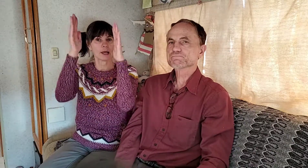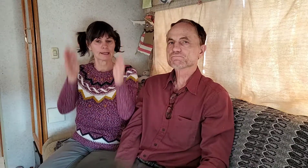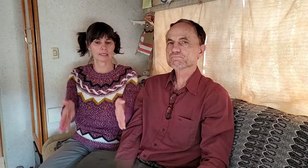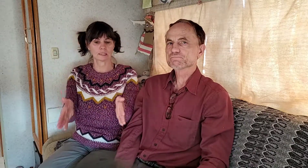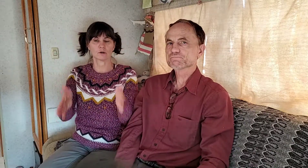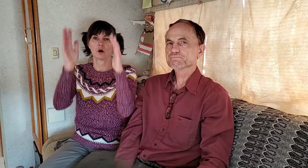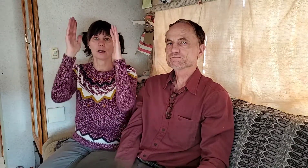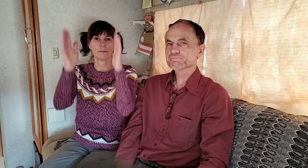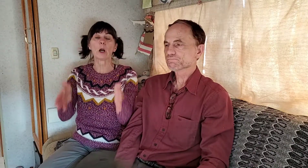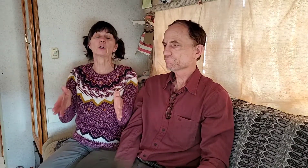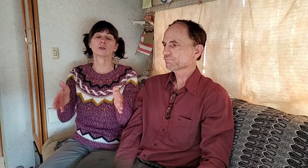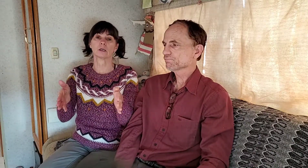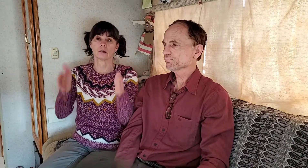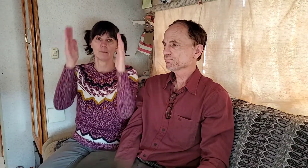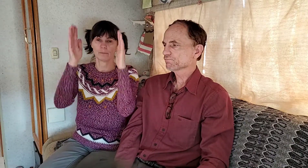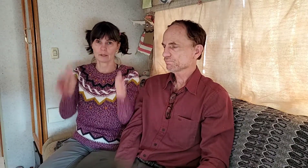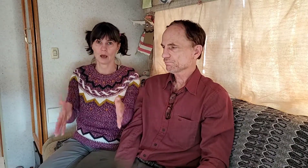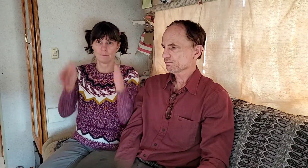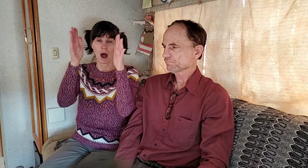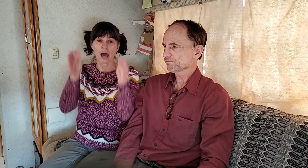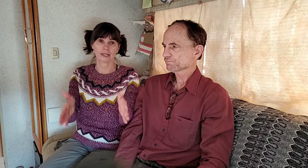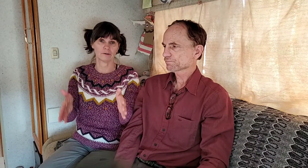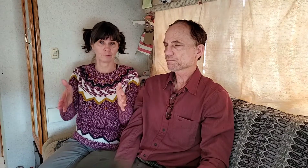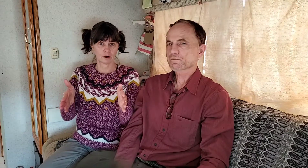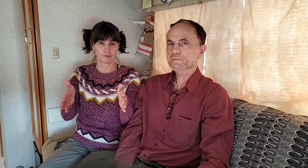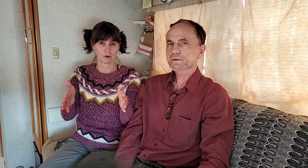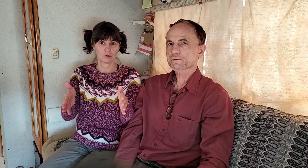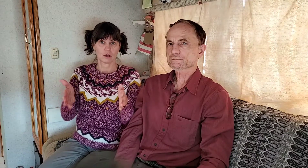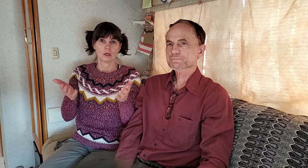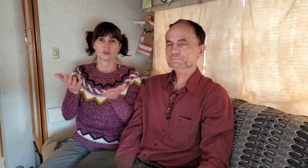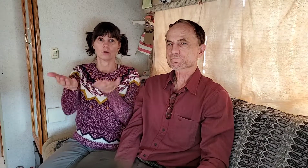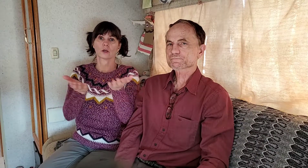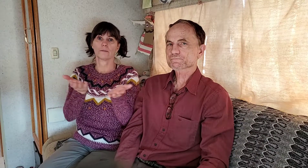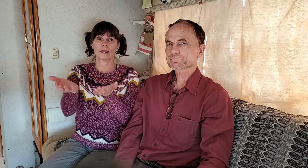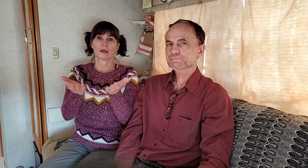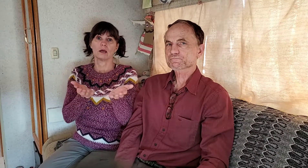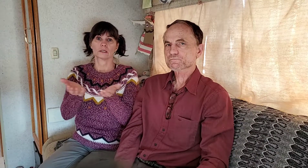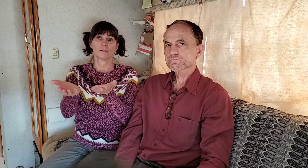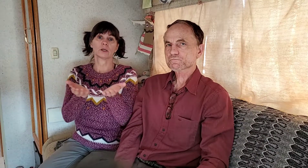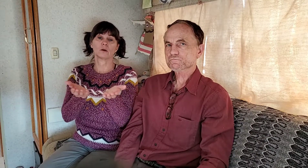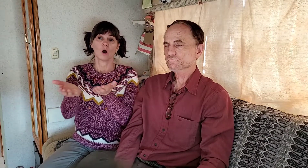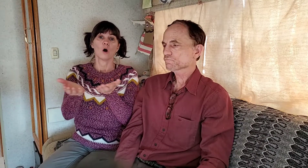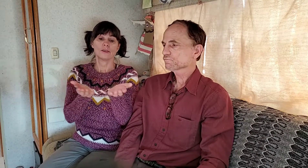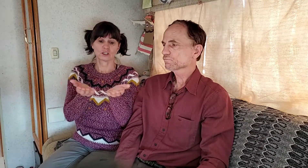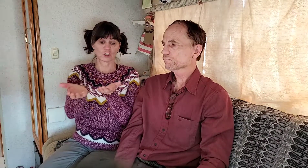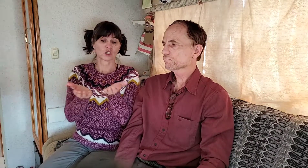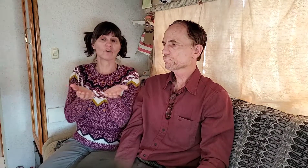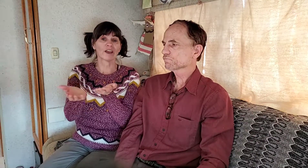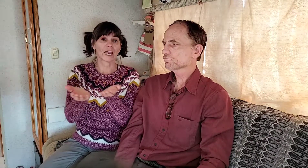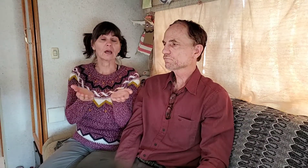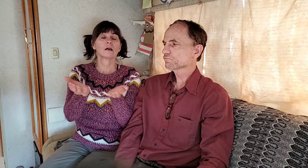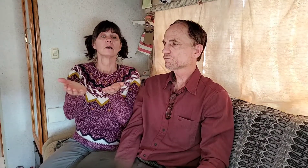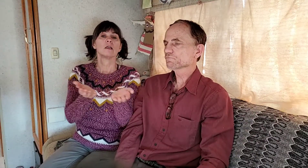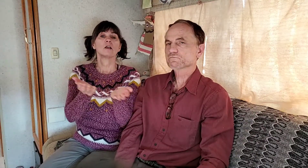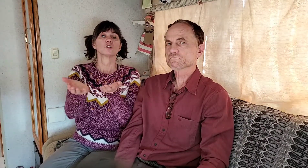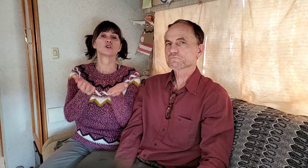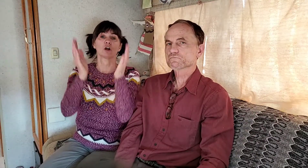this, you're drawing a person, a body in front of you. So you can make somebody, this is serving,